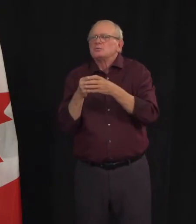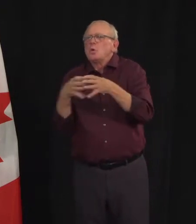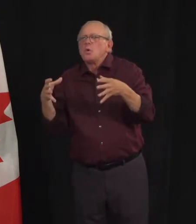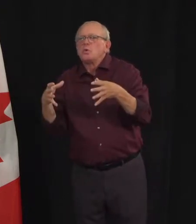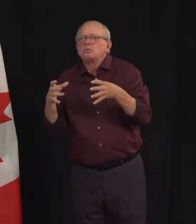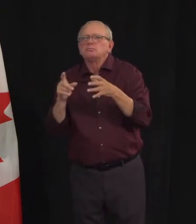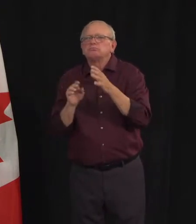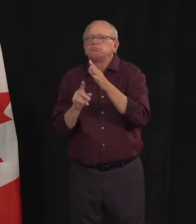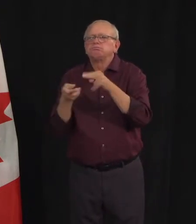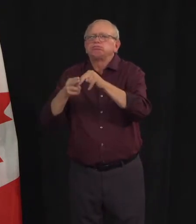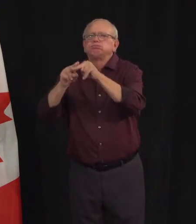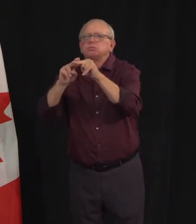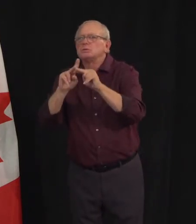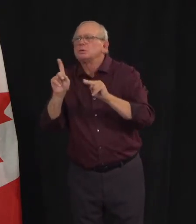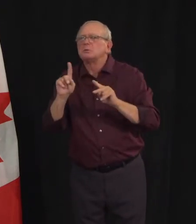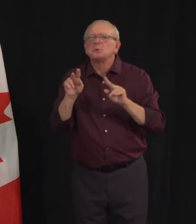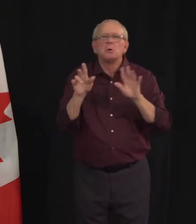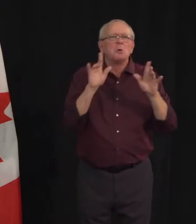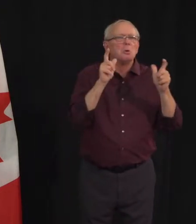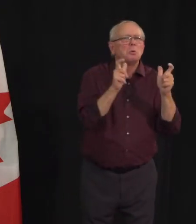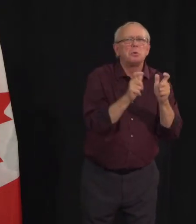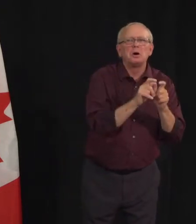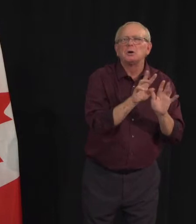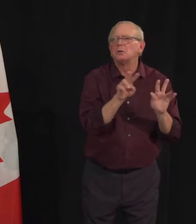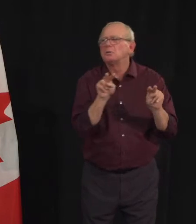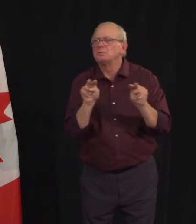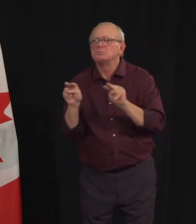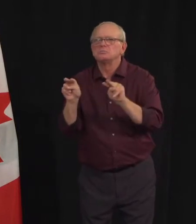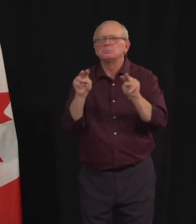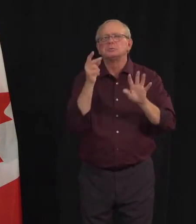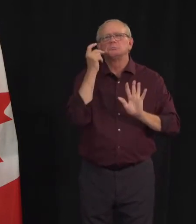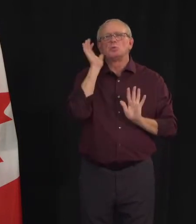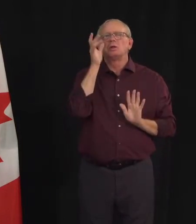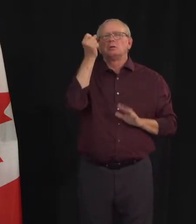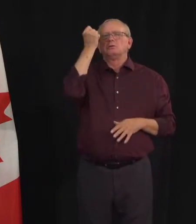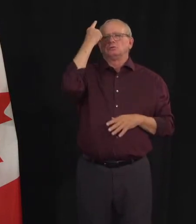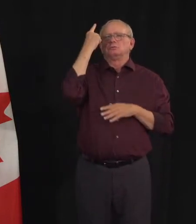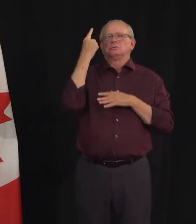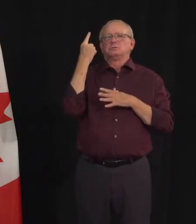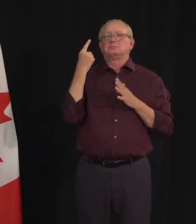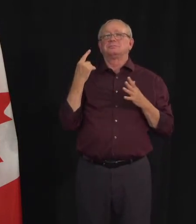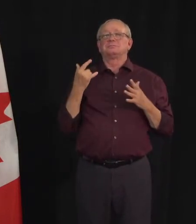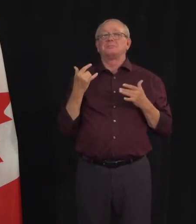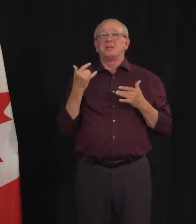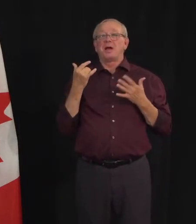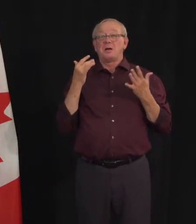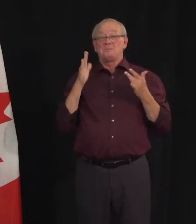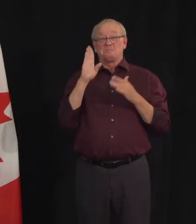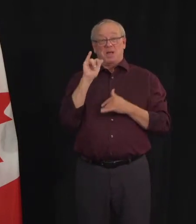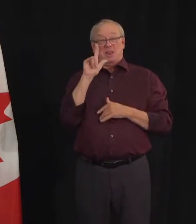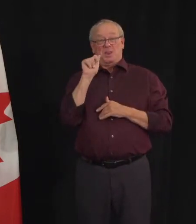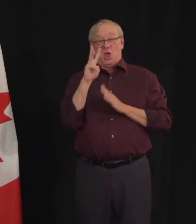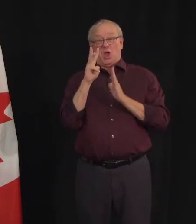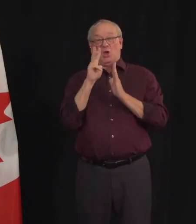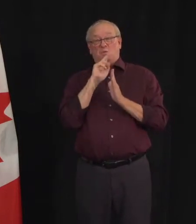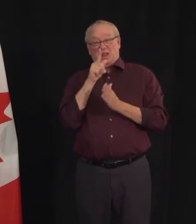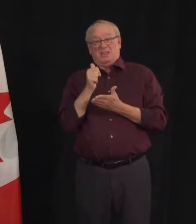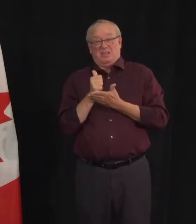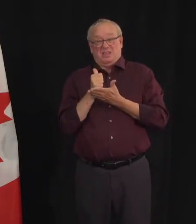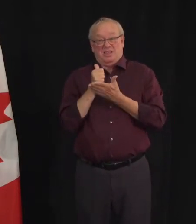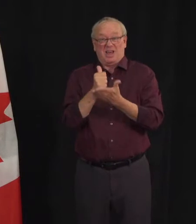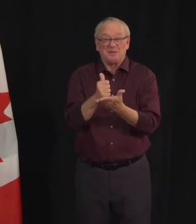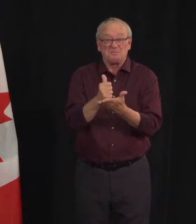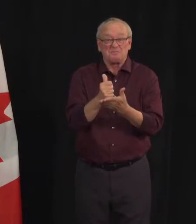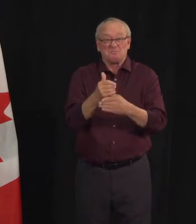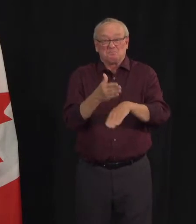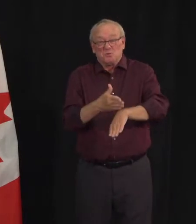try to understand whether or not there perhaps has been an impact from the bylaw. Of course, there are always many, many things happening